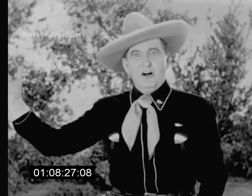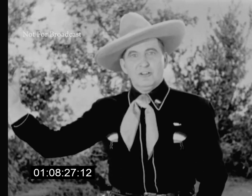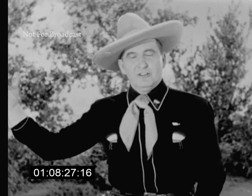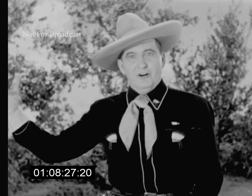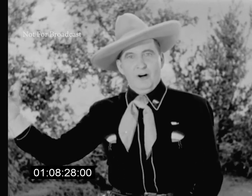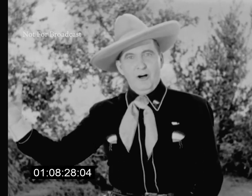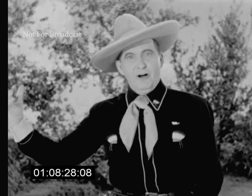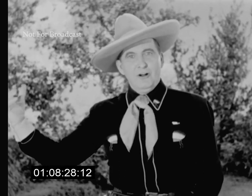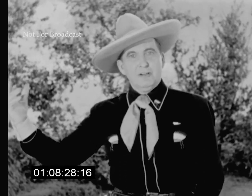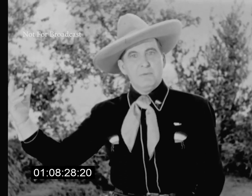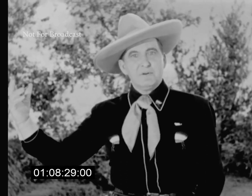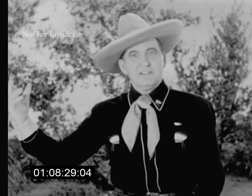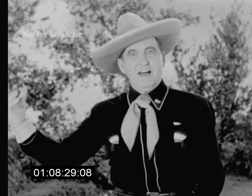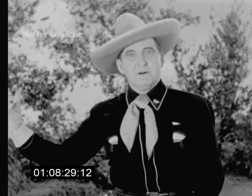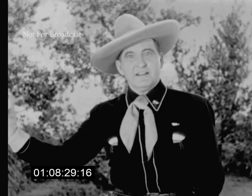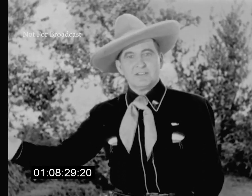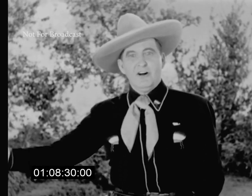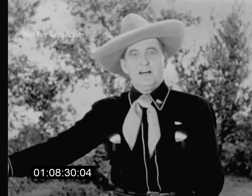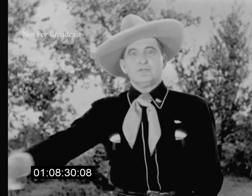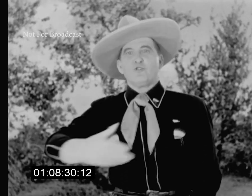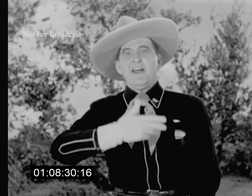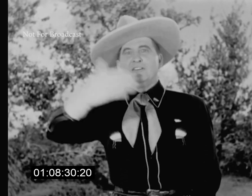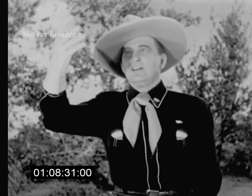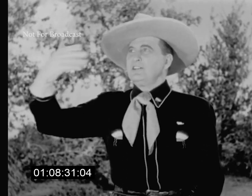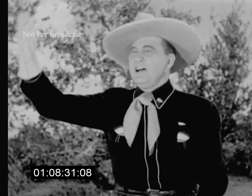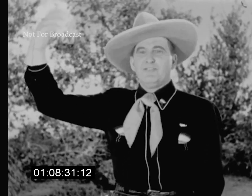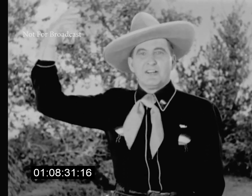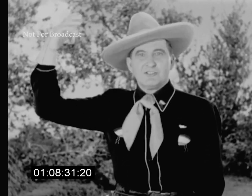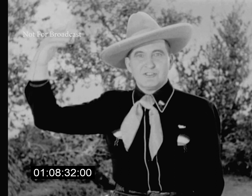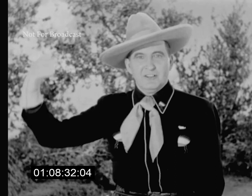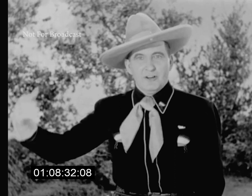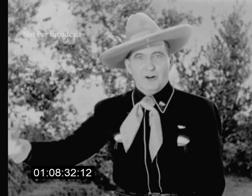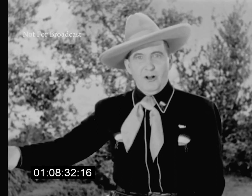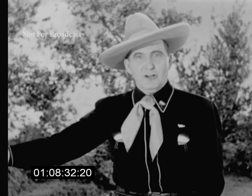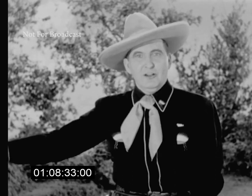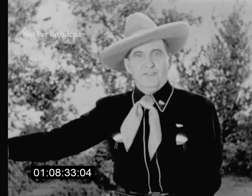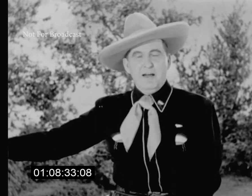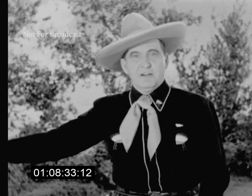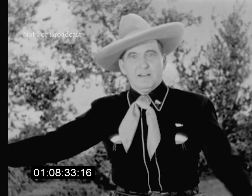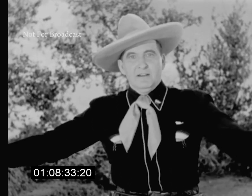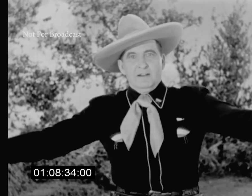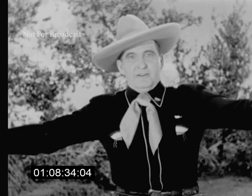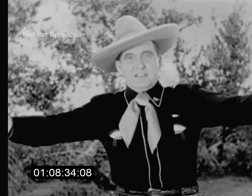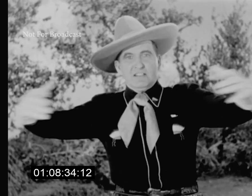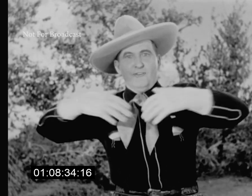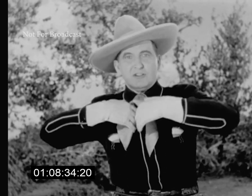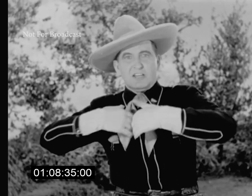called all the members of the family. He's gone out and rang the entire village, called all the family. This is the first